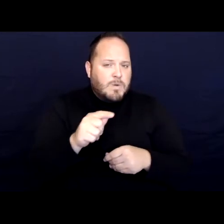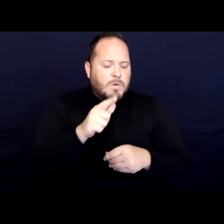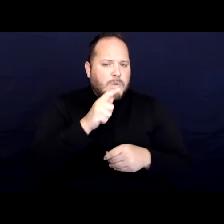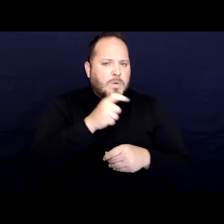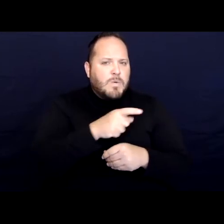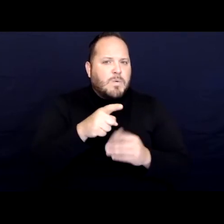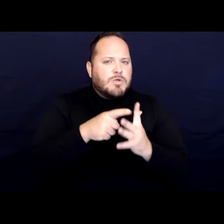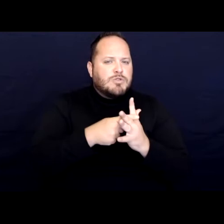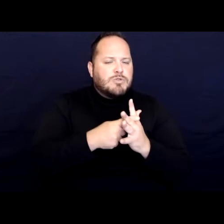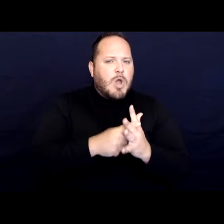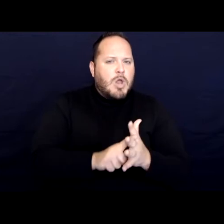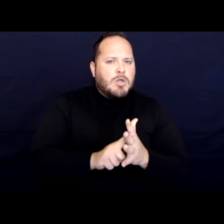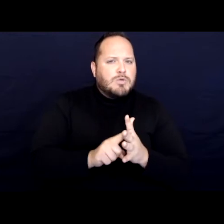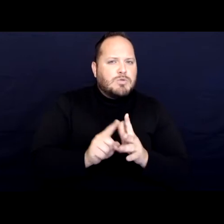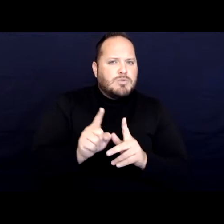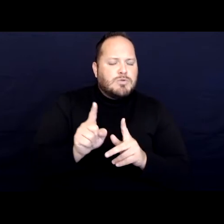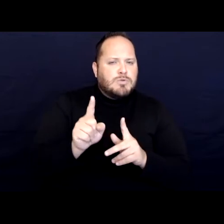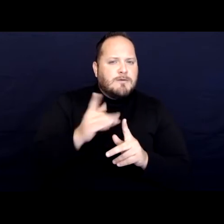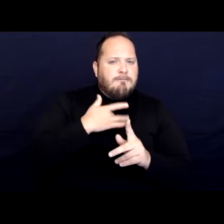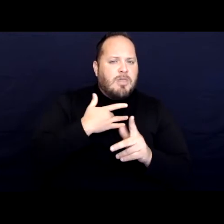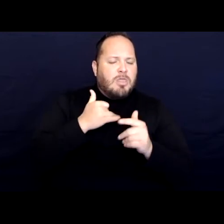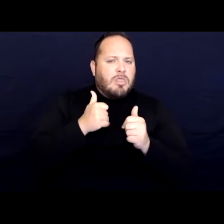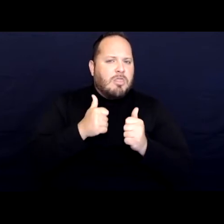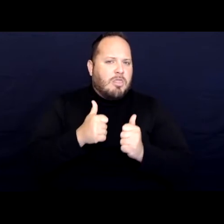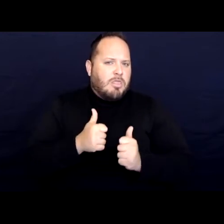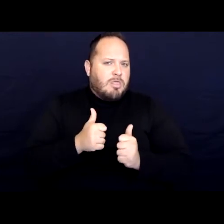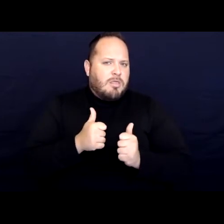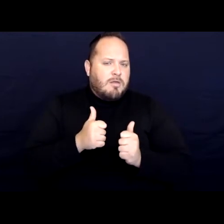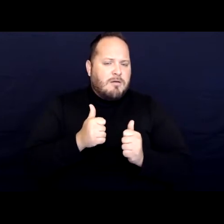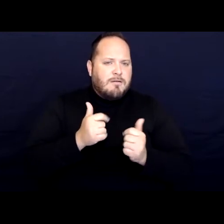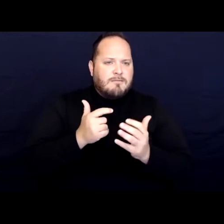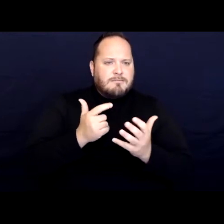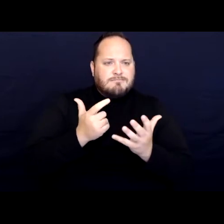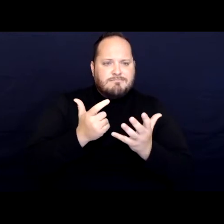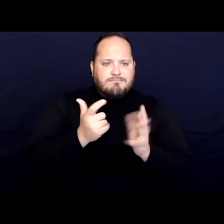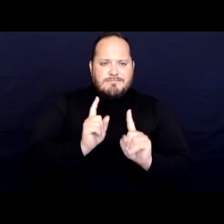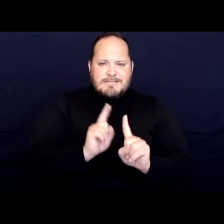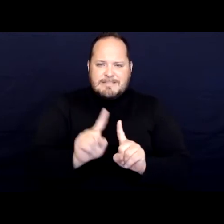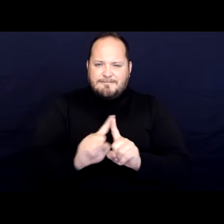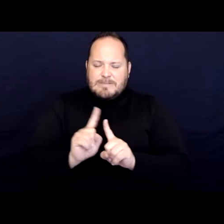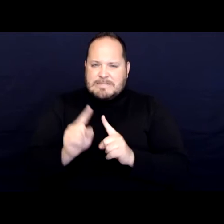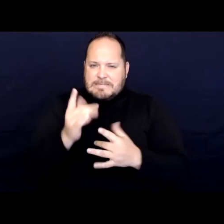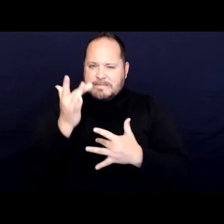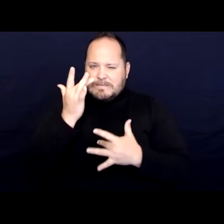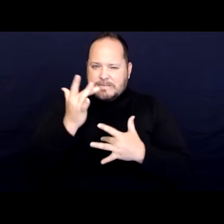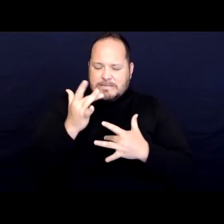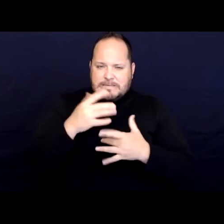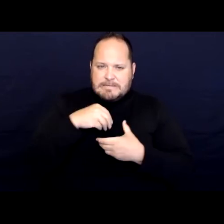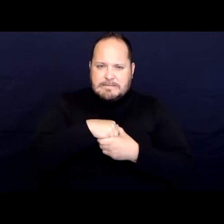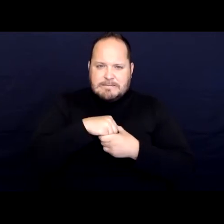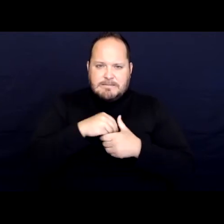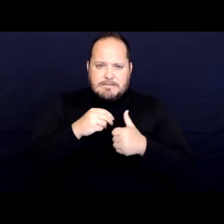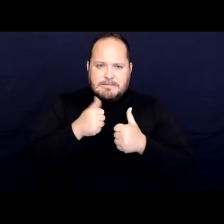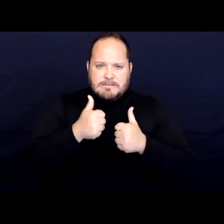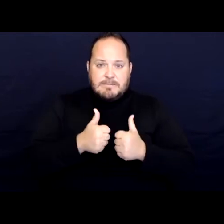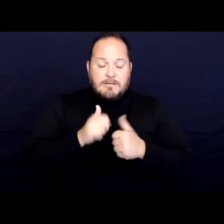an illness that or several different sort of illnesses that at the time was sort of described